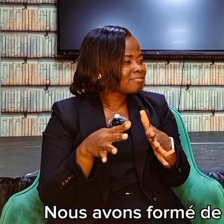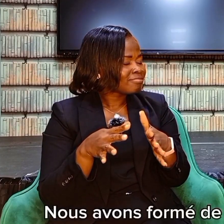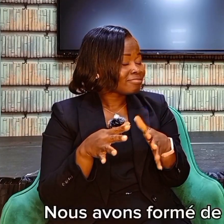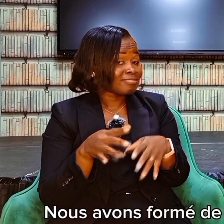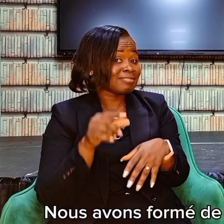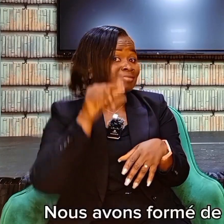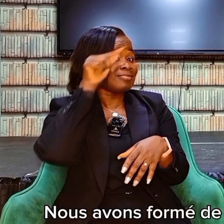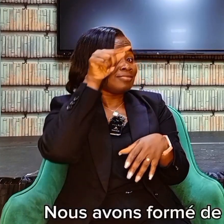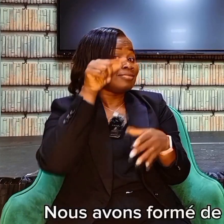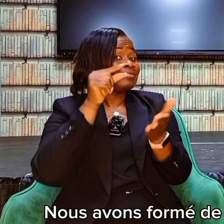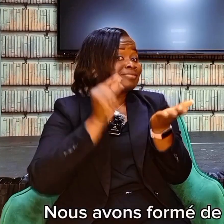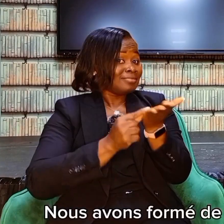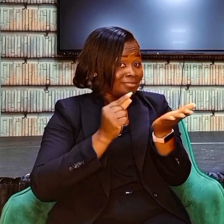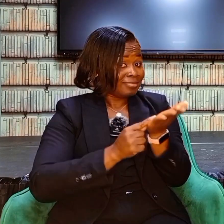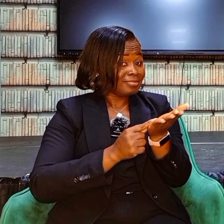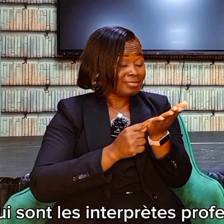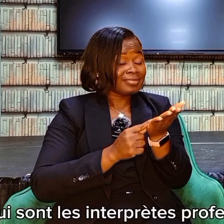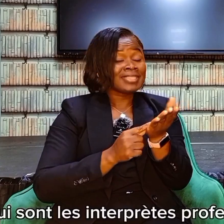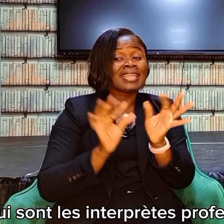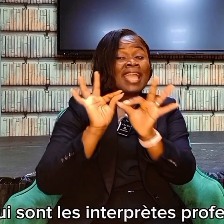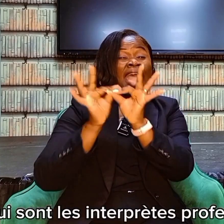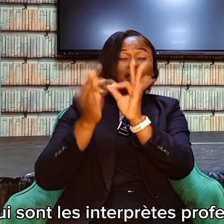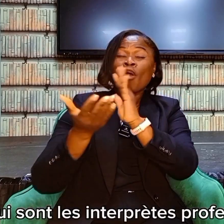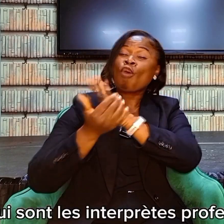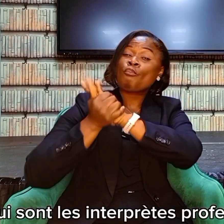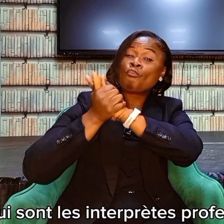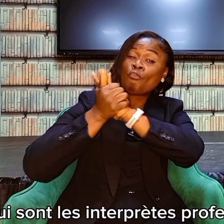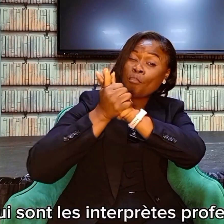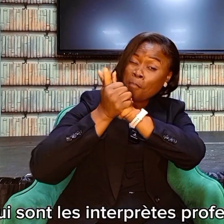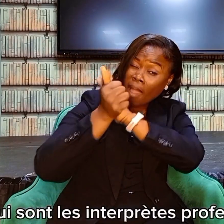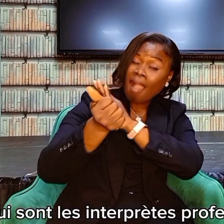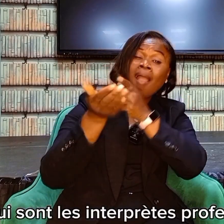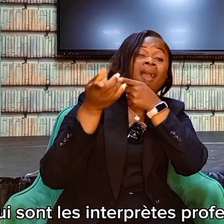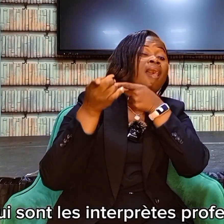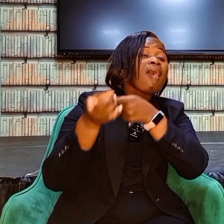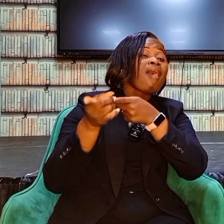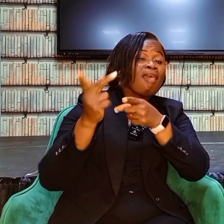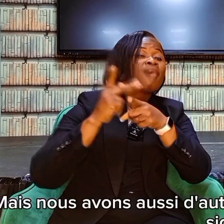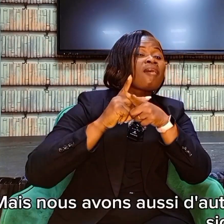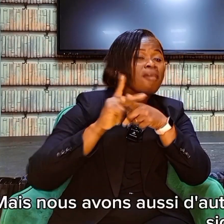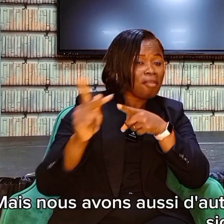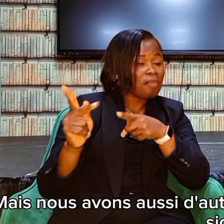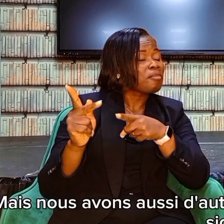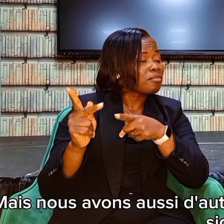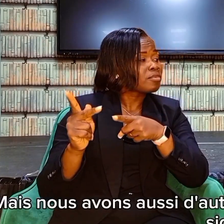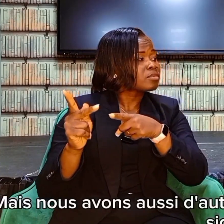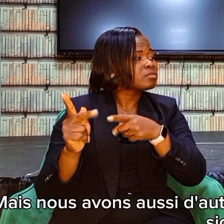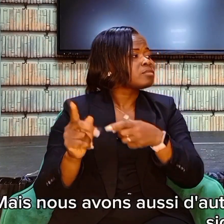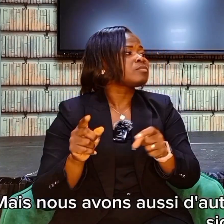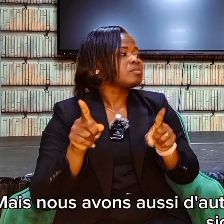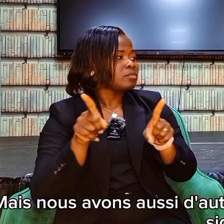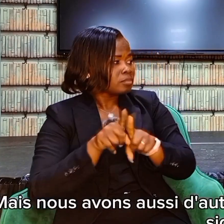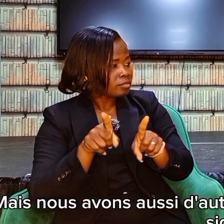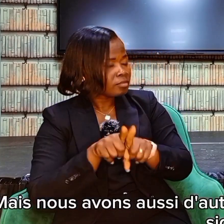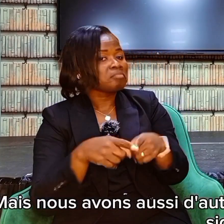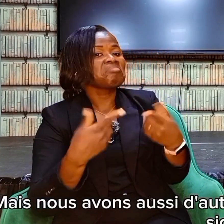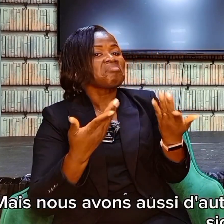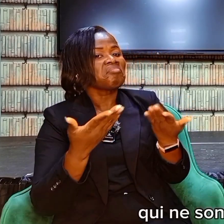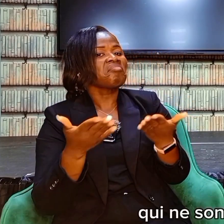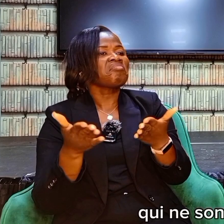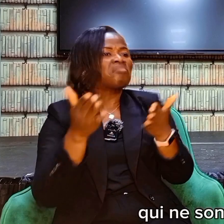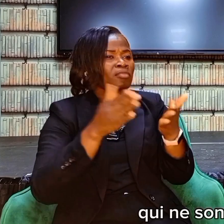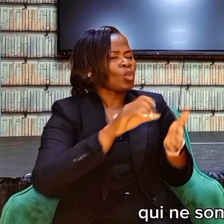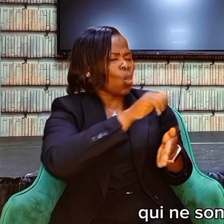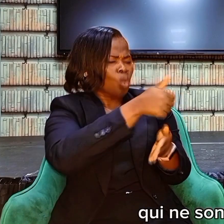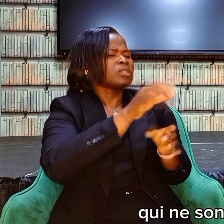we have trained who are the professional sign language interpreters, but we also have other sign language interpreters